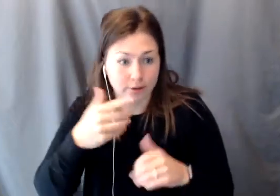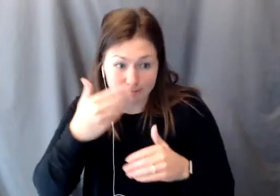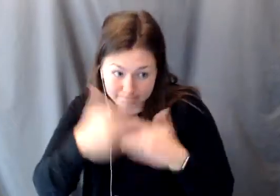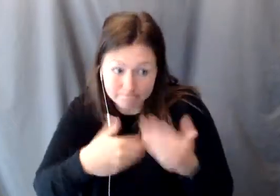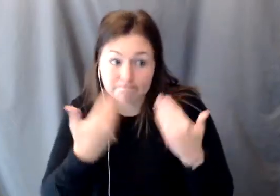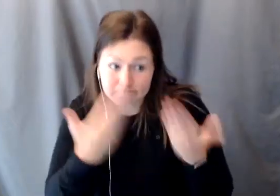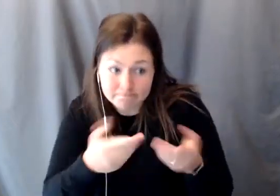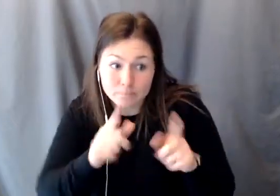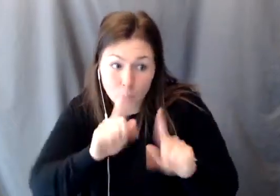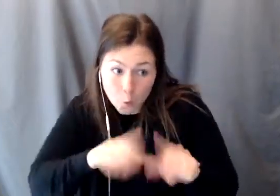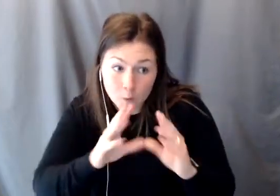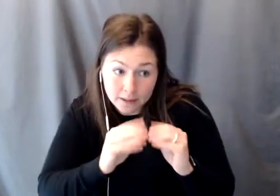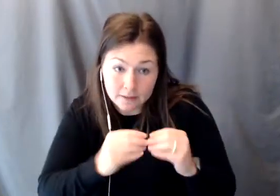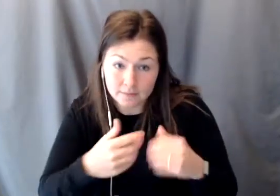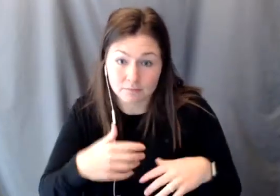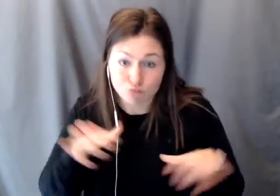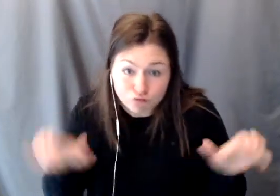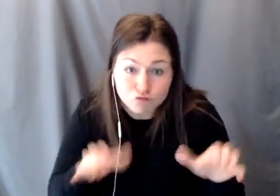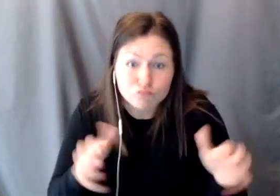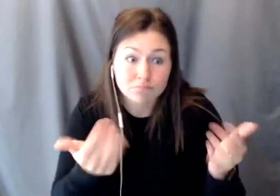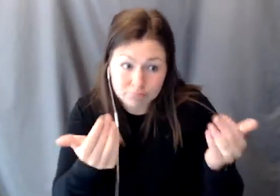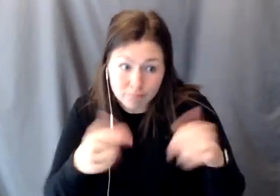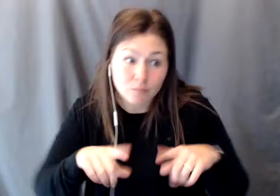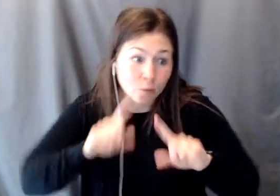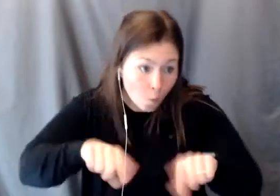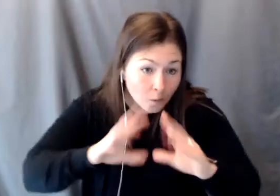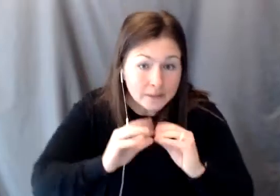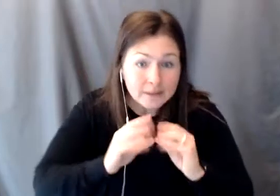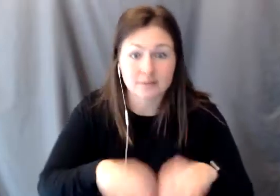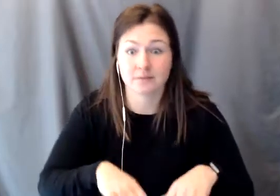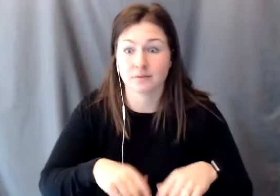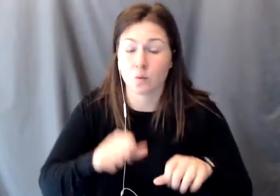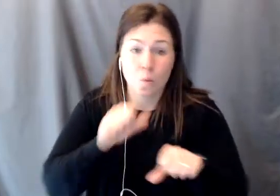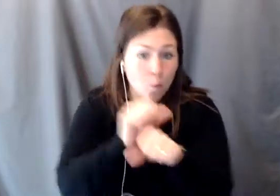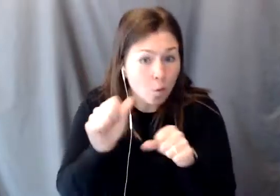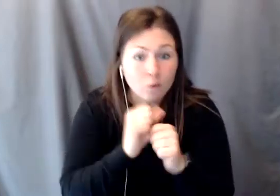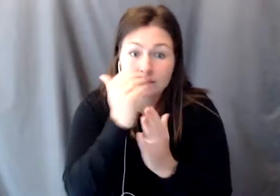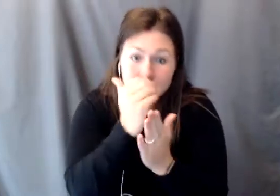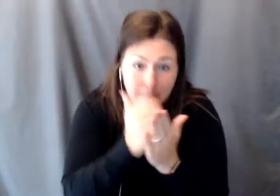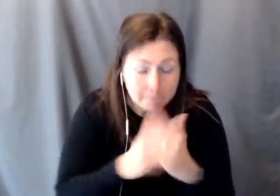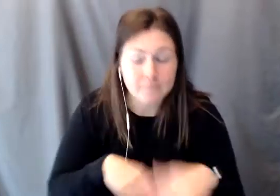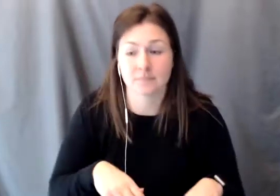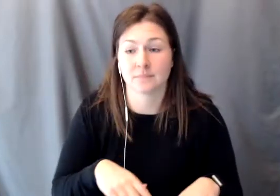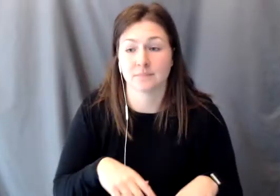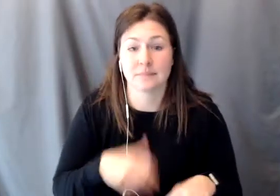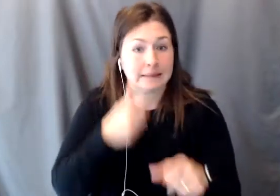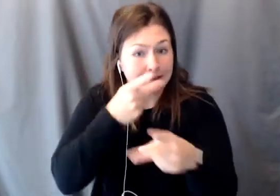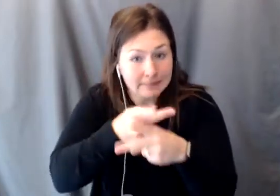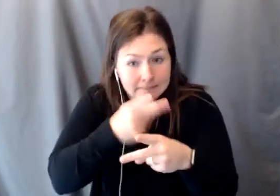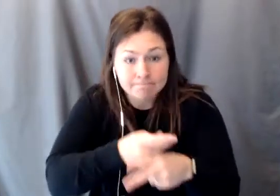meeting attendance, of regular step work, of, minding my own business, and letting my